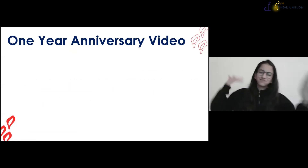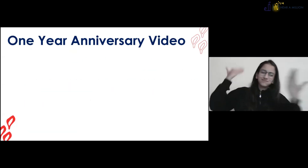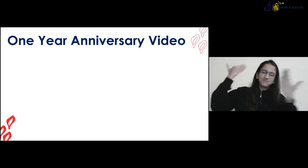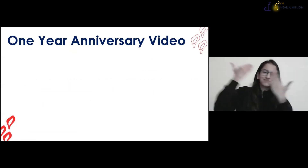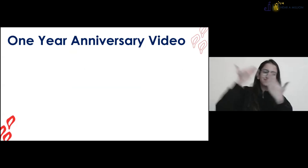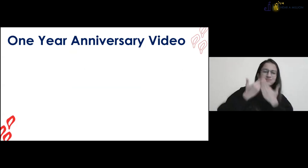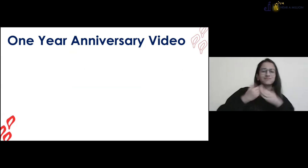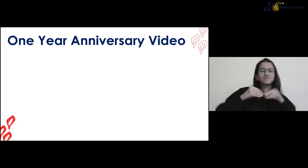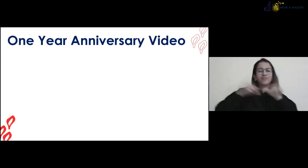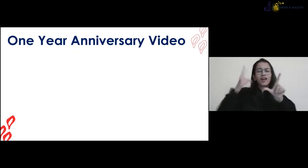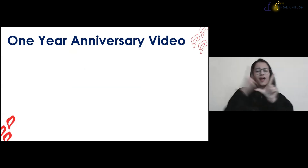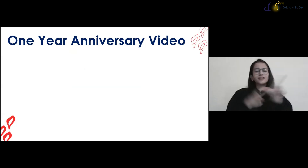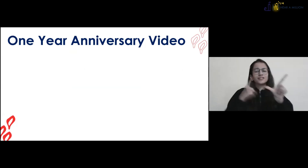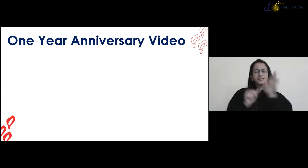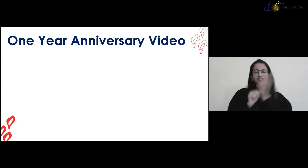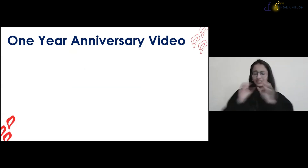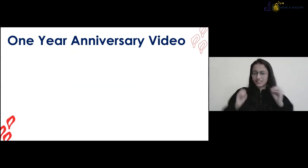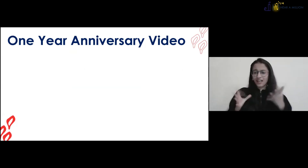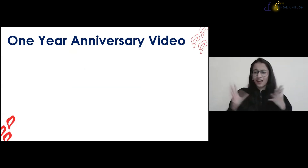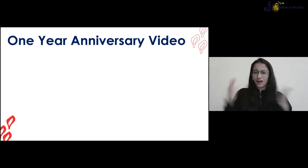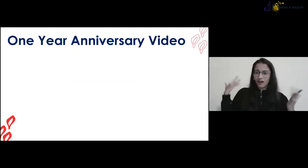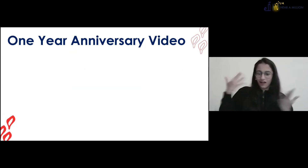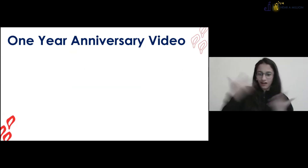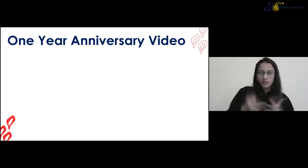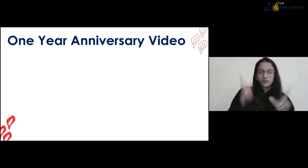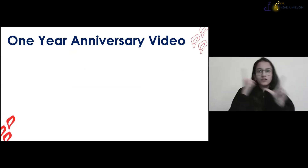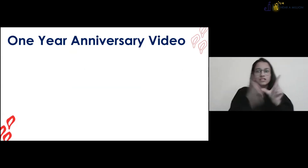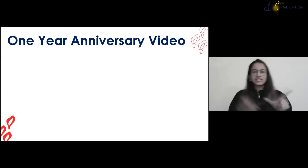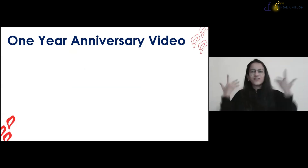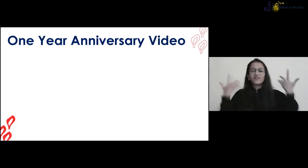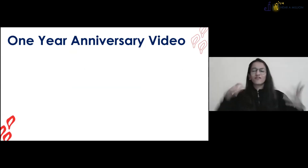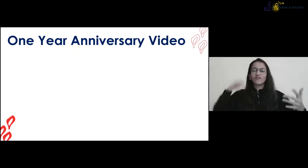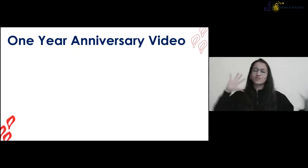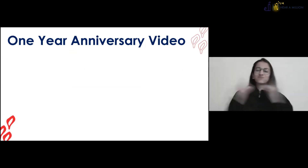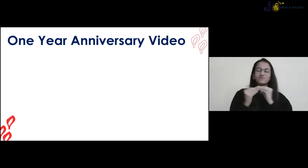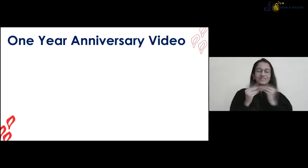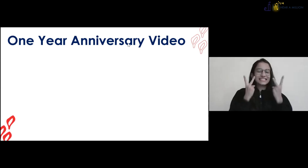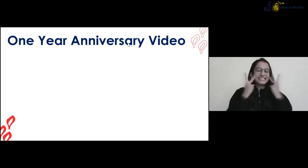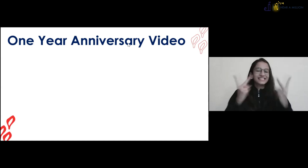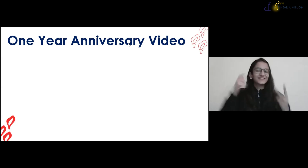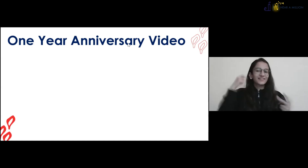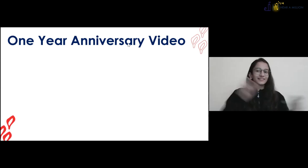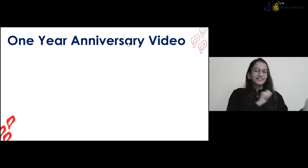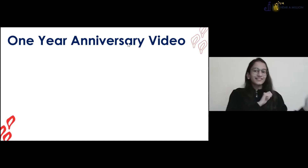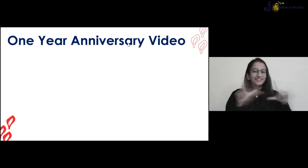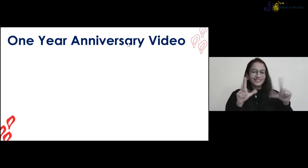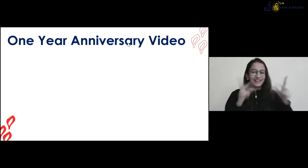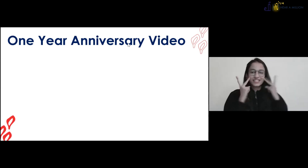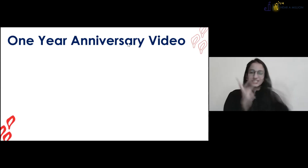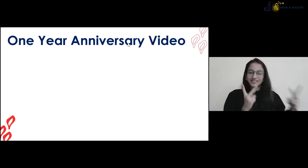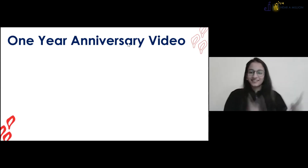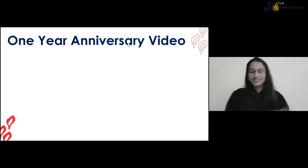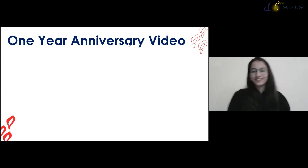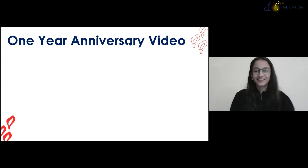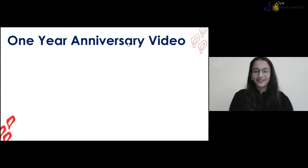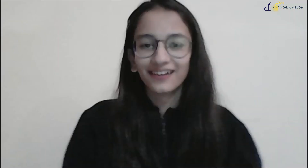So here a million. What have we done in the past 1 year till now? It's been already 1 year. Let's just see a